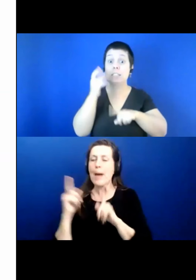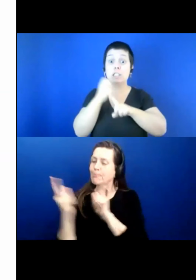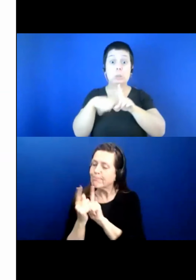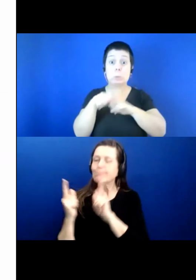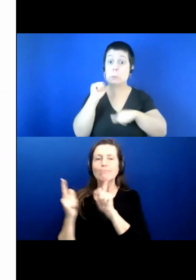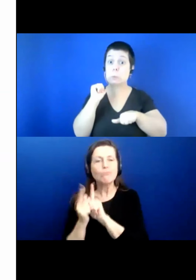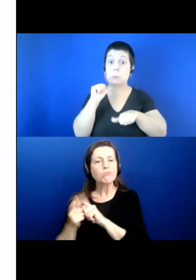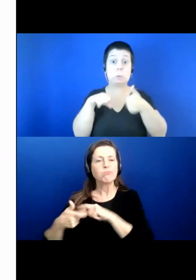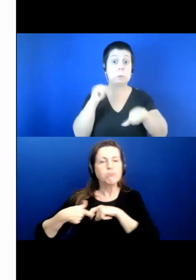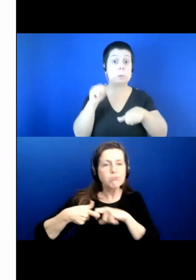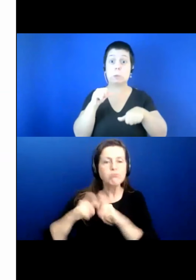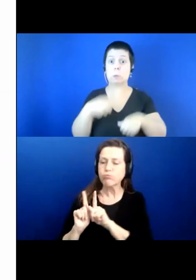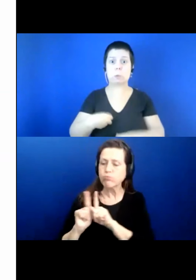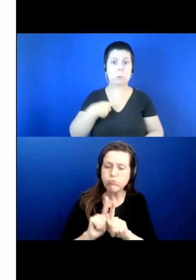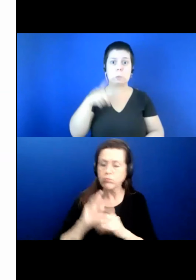And this is